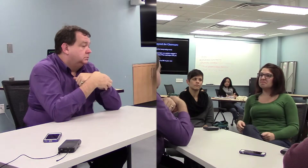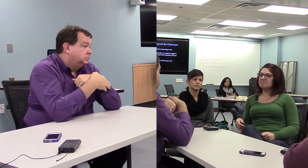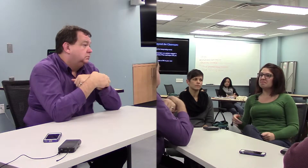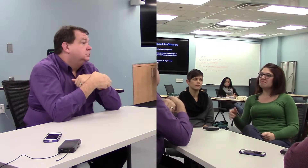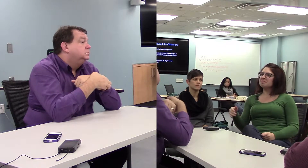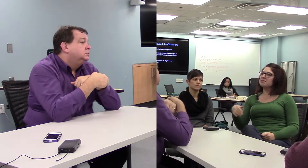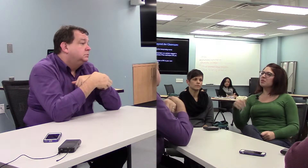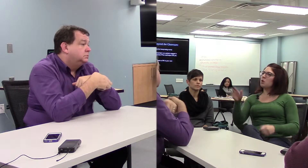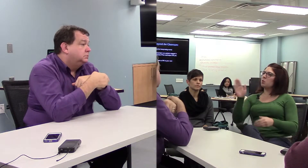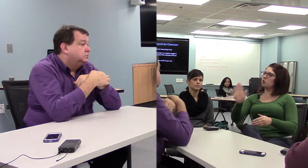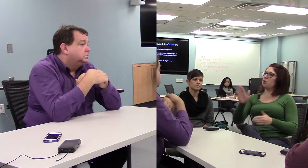price range?